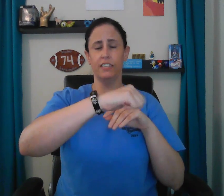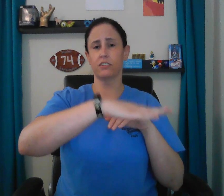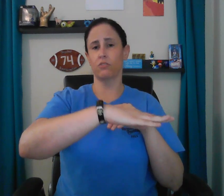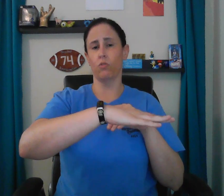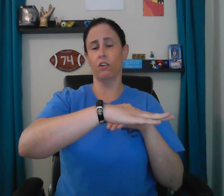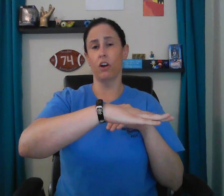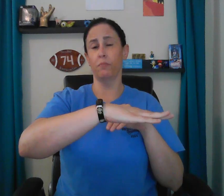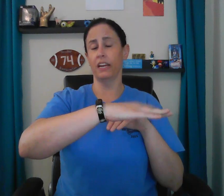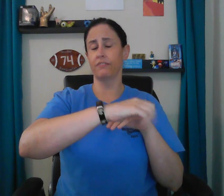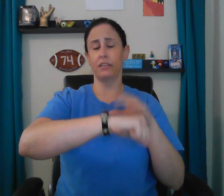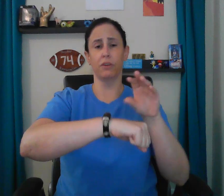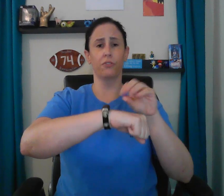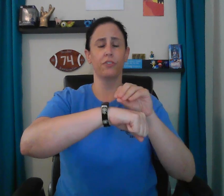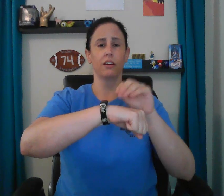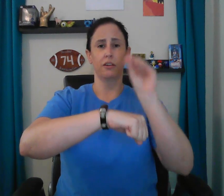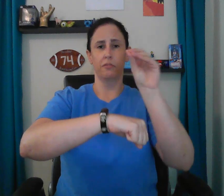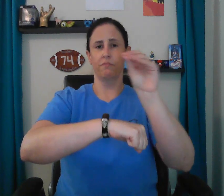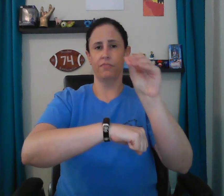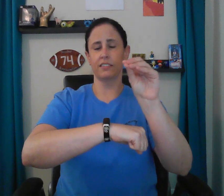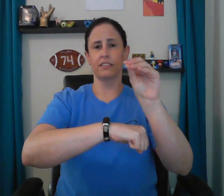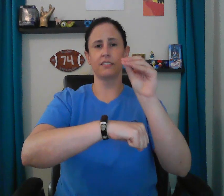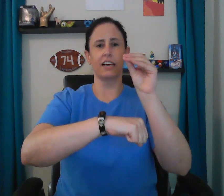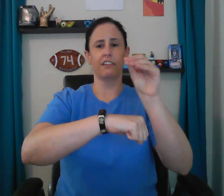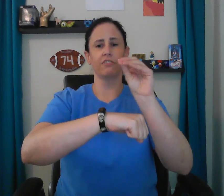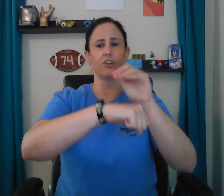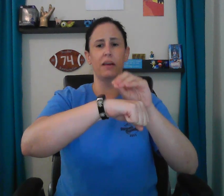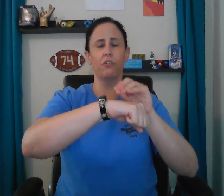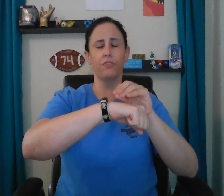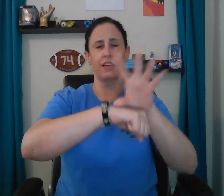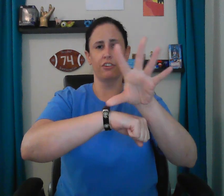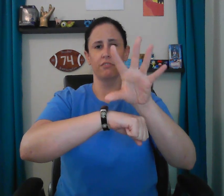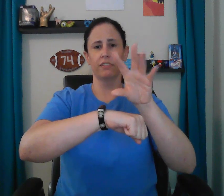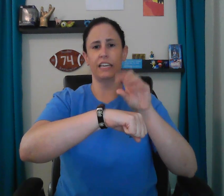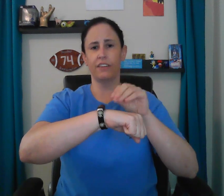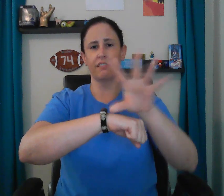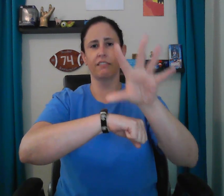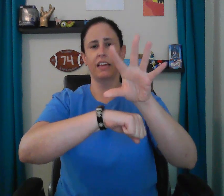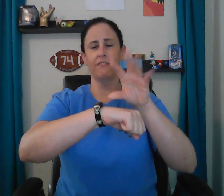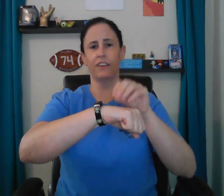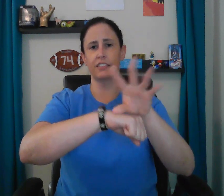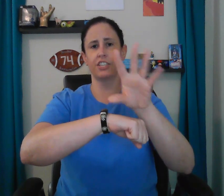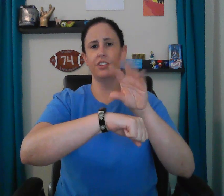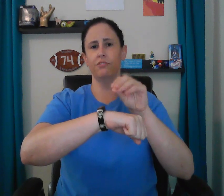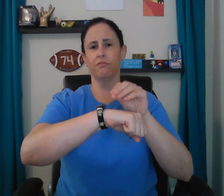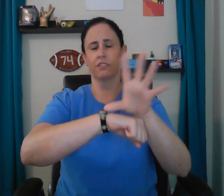fist or open, I've seen both. This is like their mouth and they're giving advice to you.